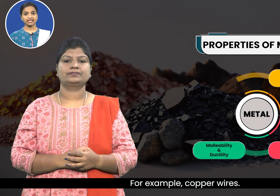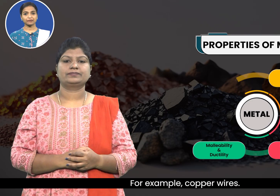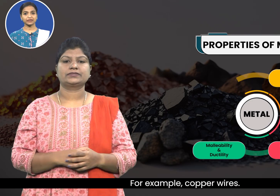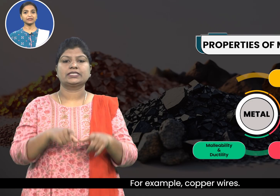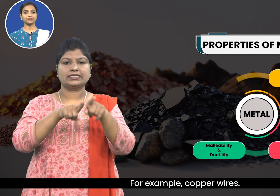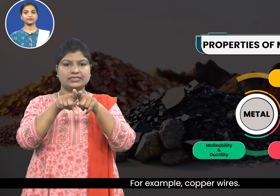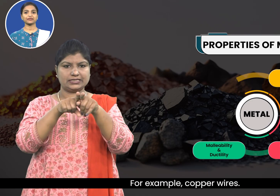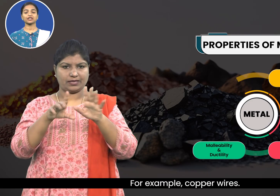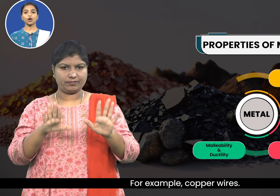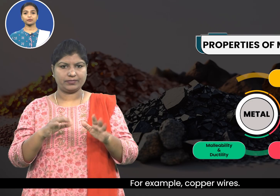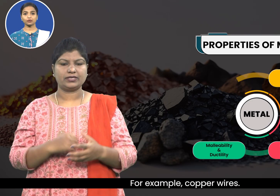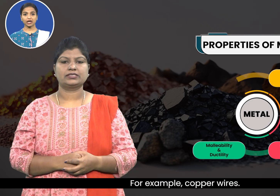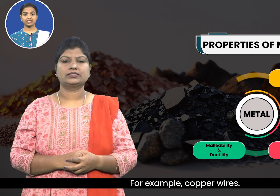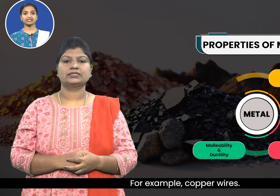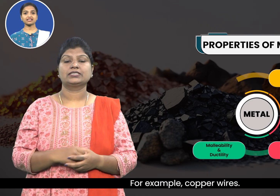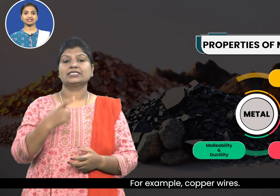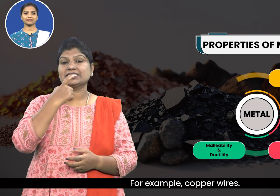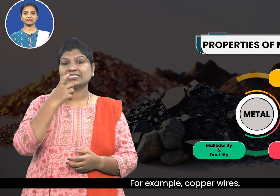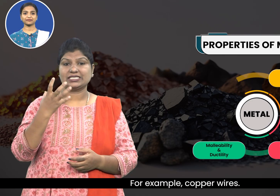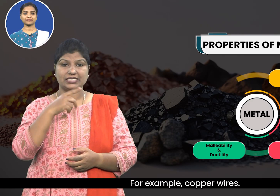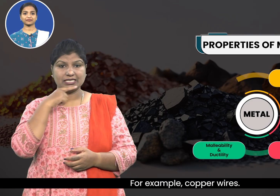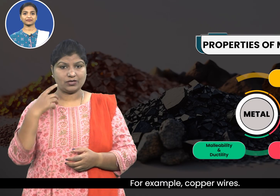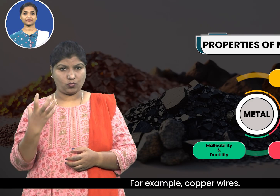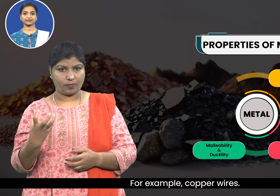For example, copper wires.